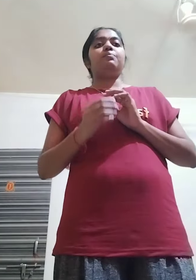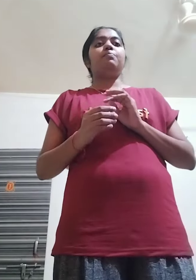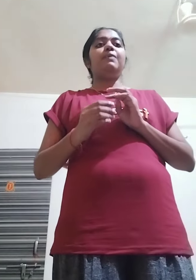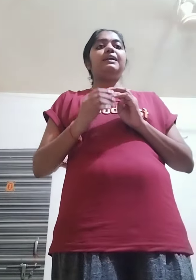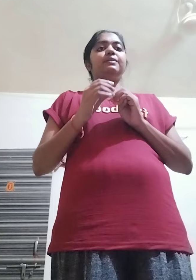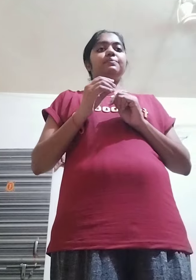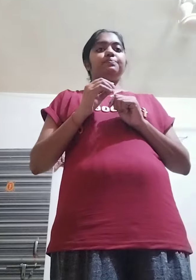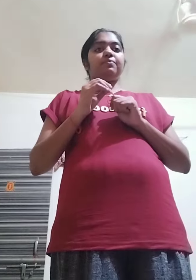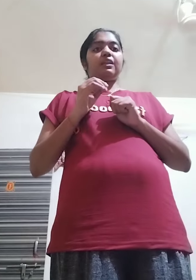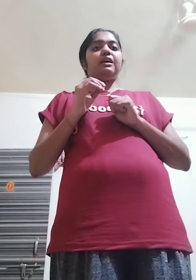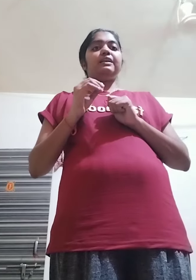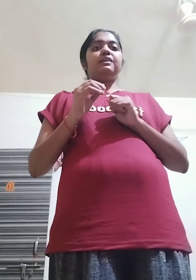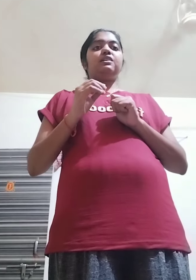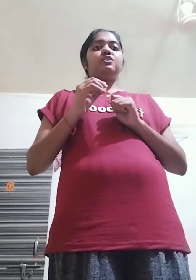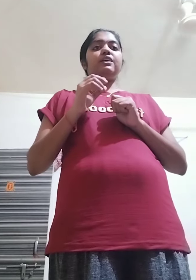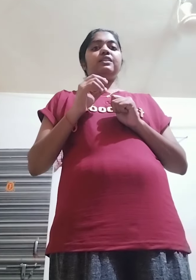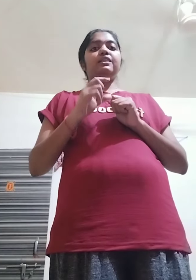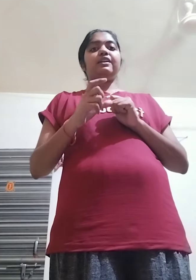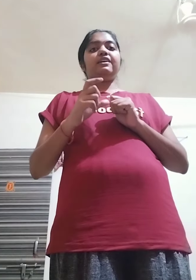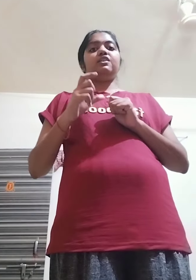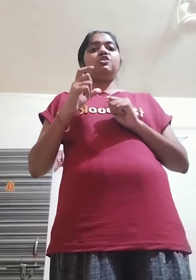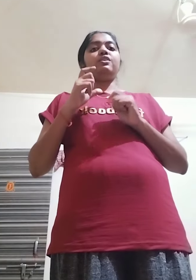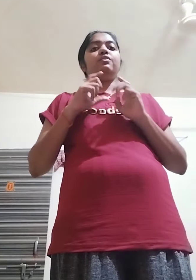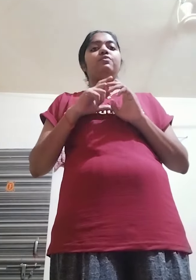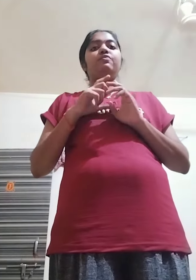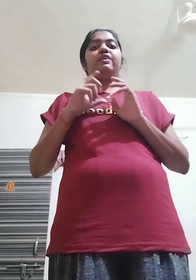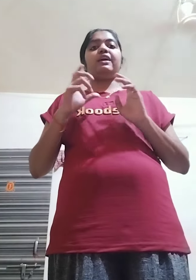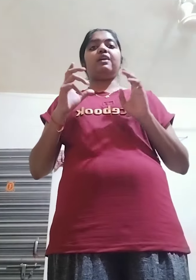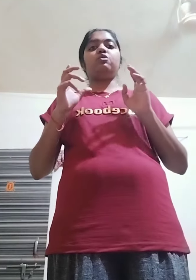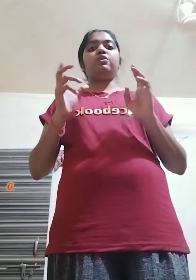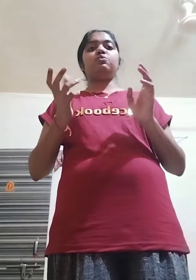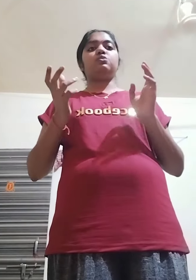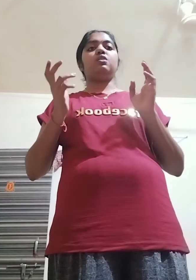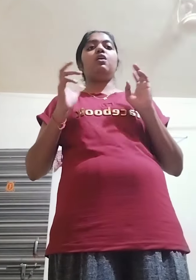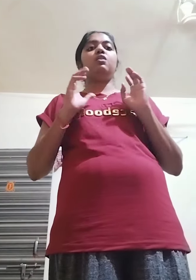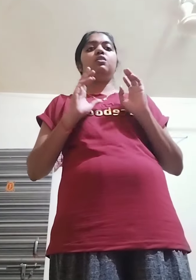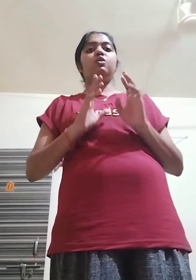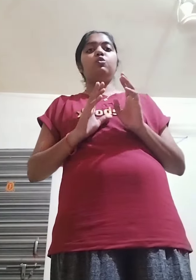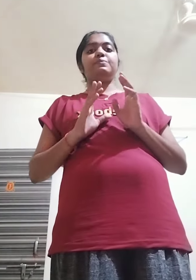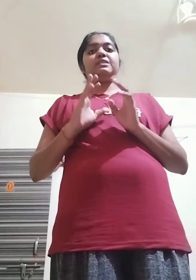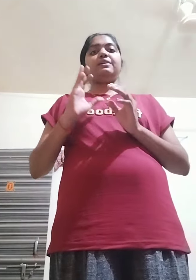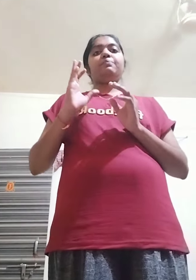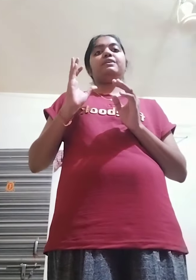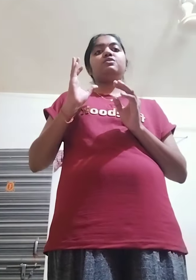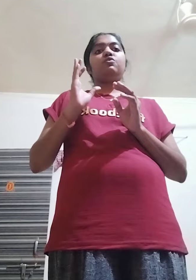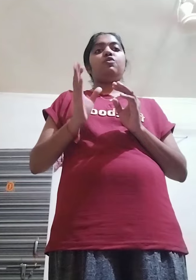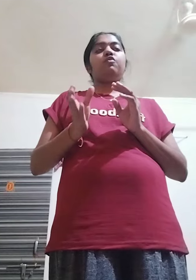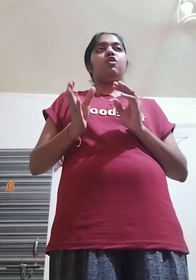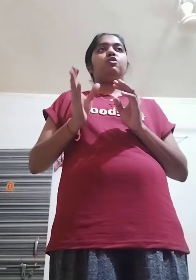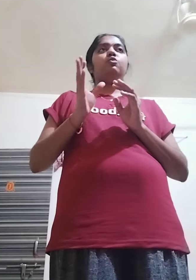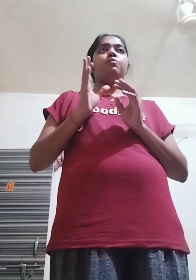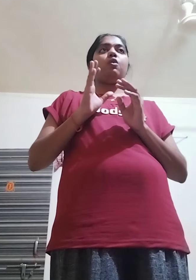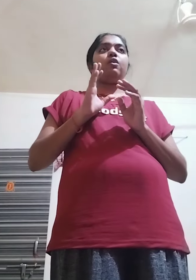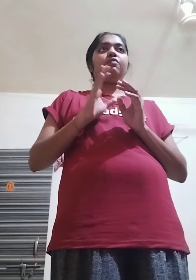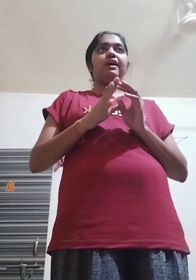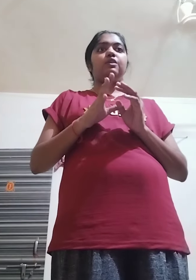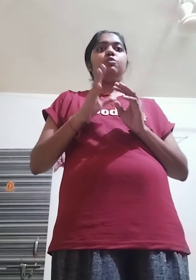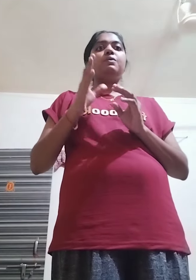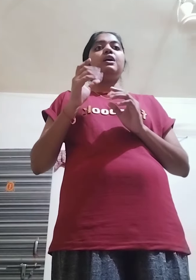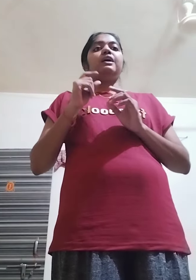but in recursion we cannot use the loop statements for loop or while loop.